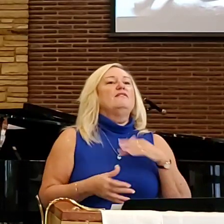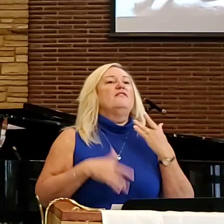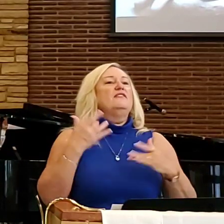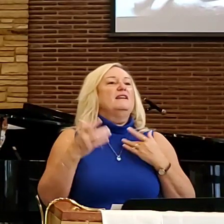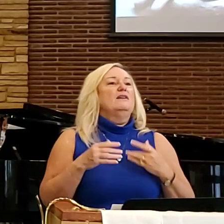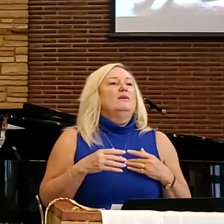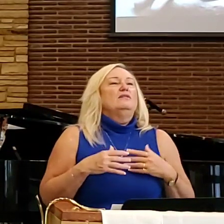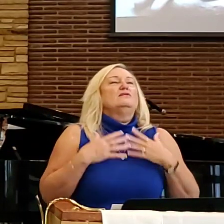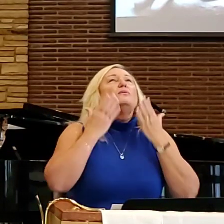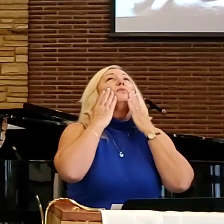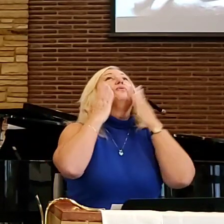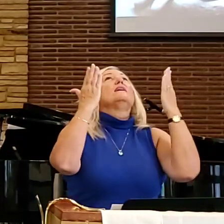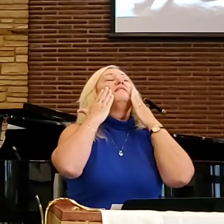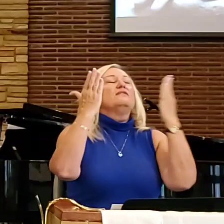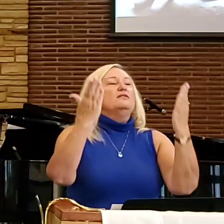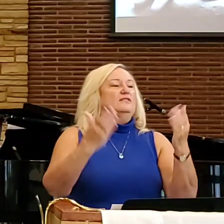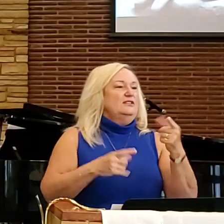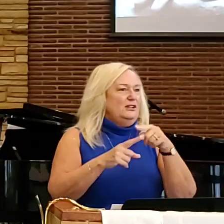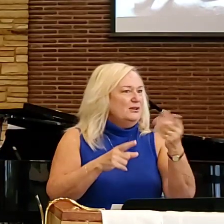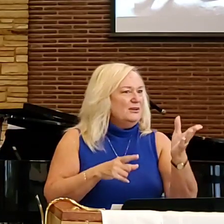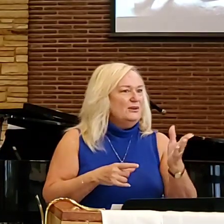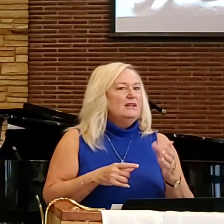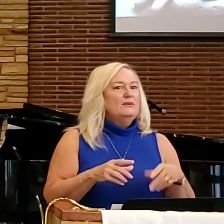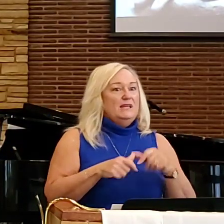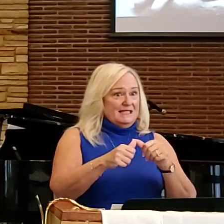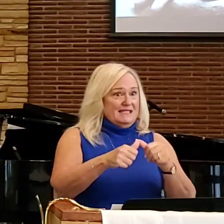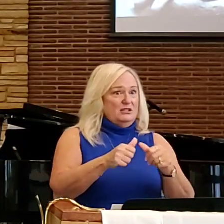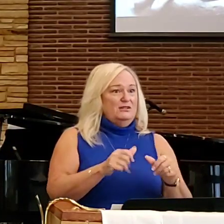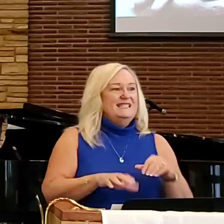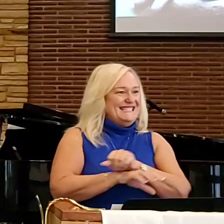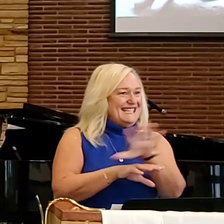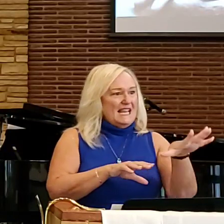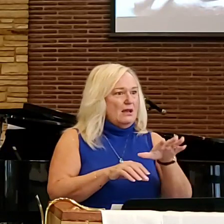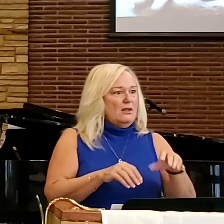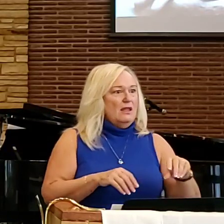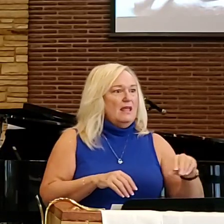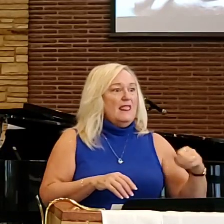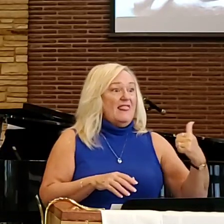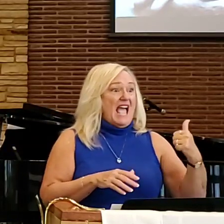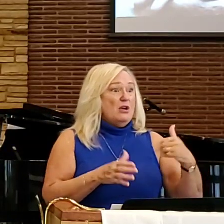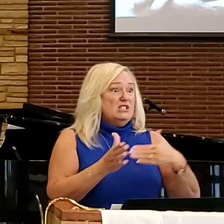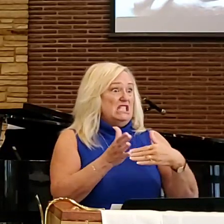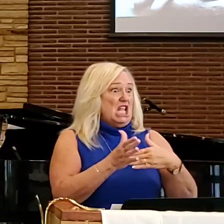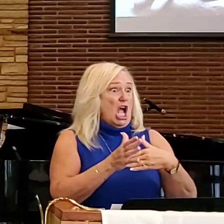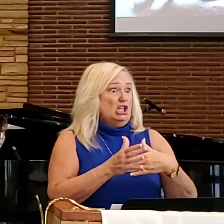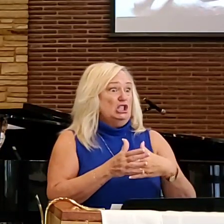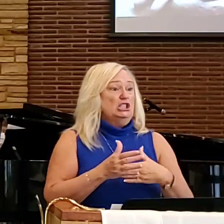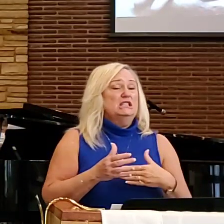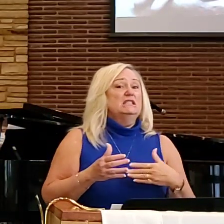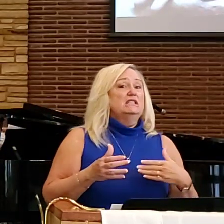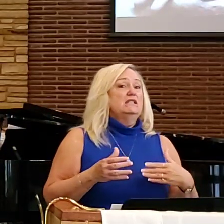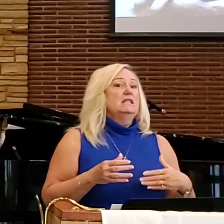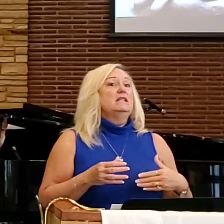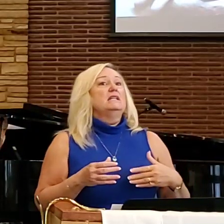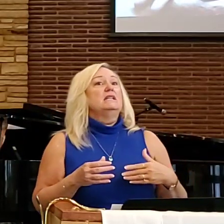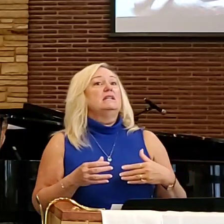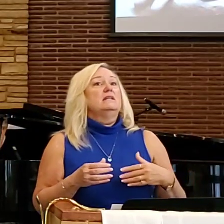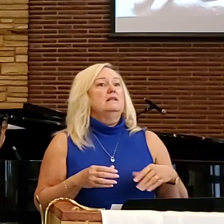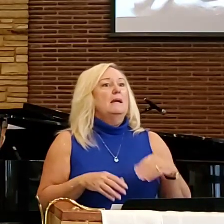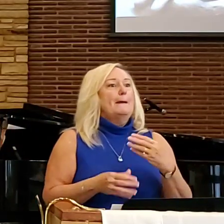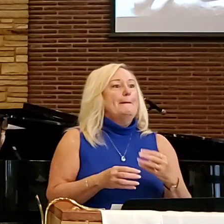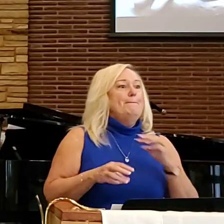deep gratitude to you as we continue to send out thousands of dollars to help the mission